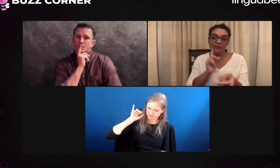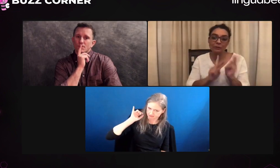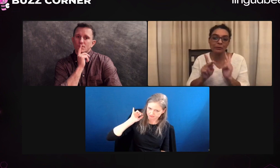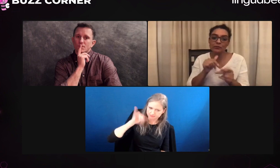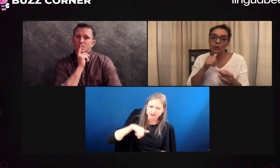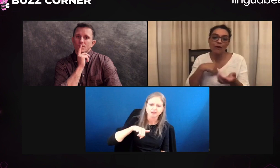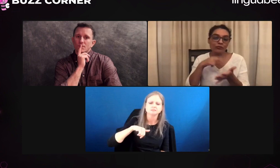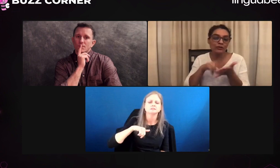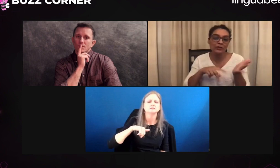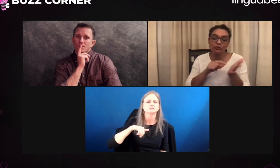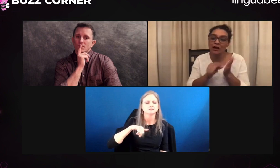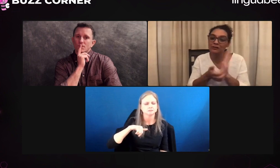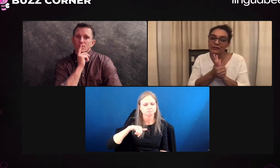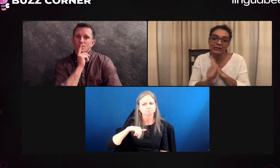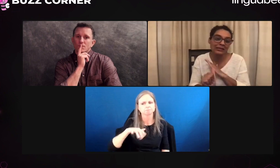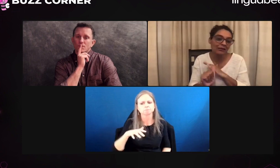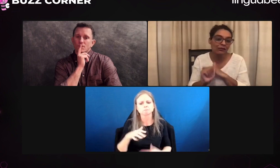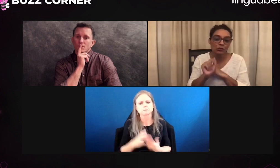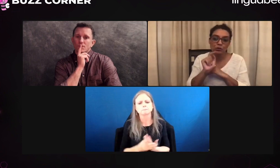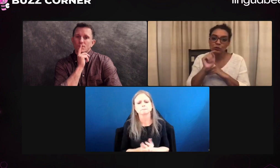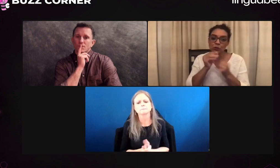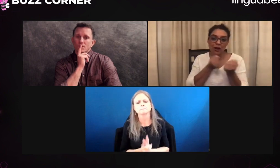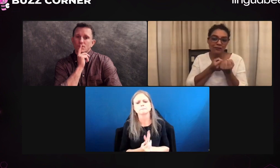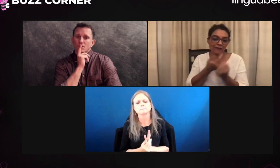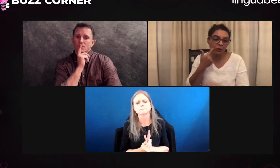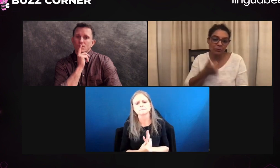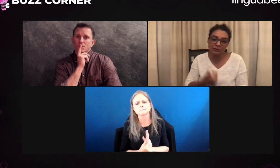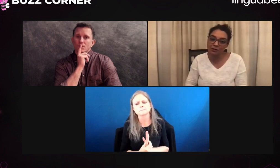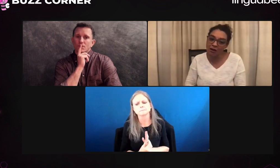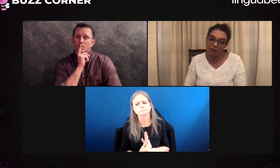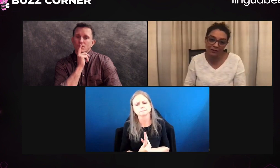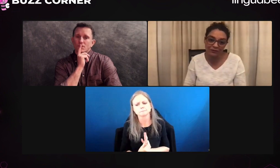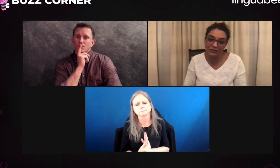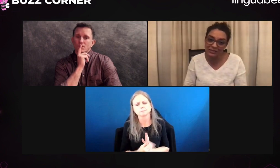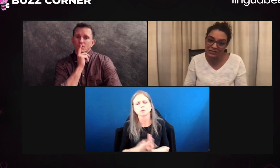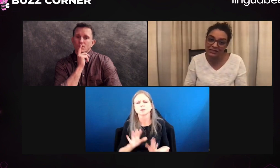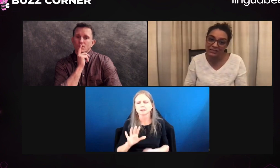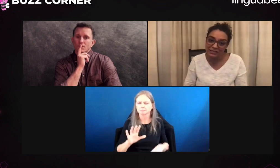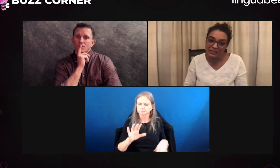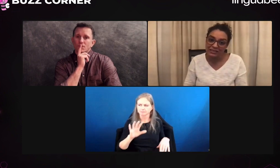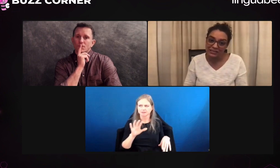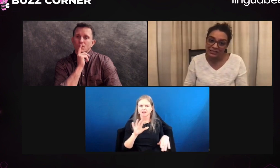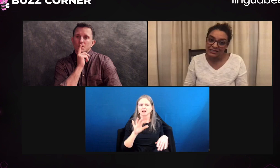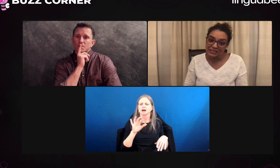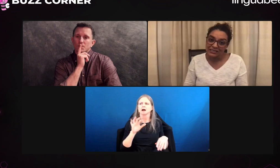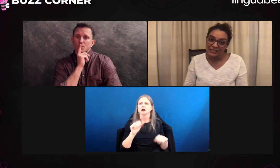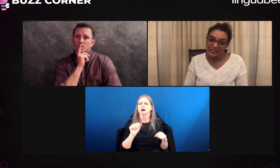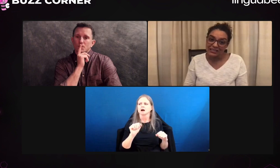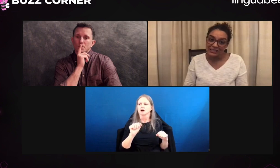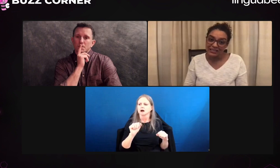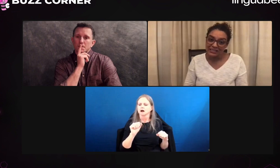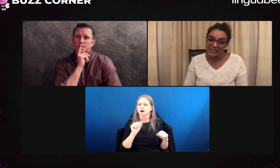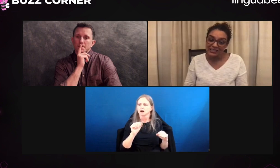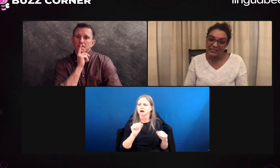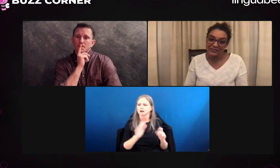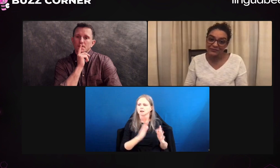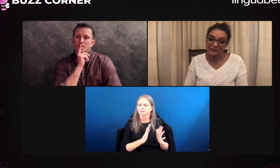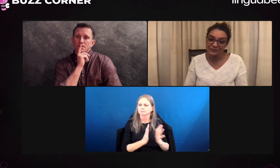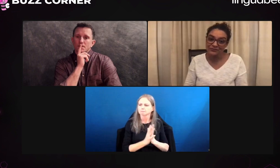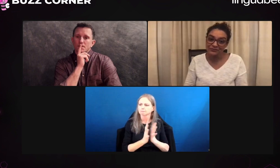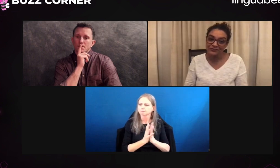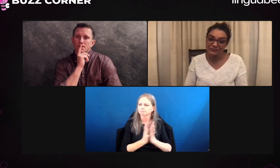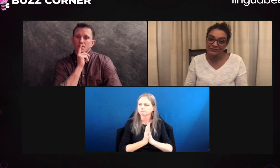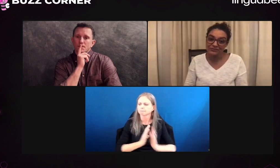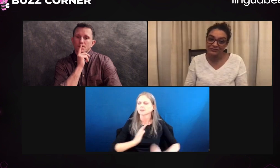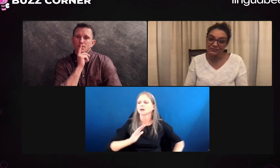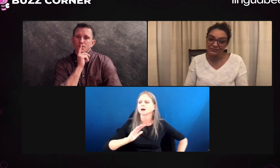more smoother experience to have a CDI for people who don't have the reading and writing skills